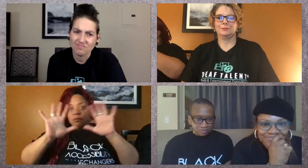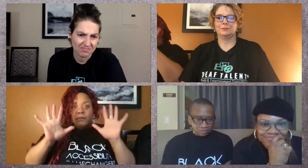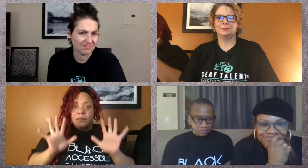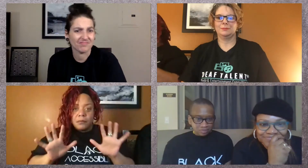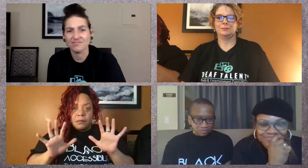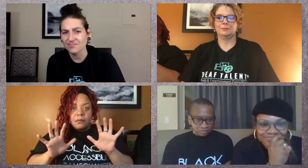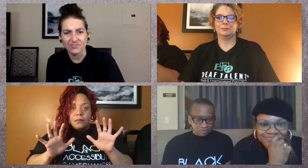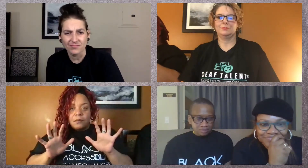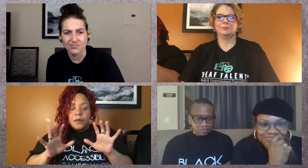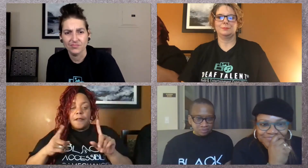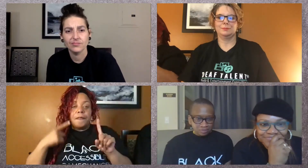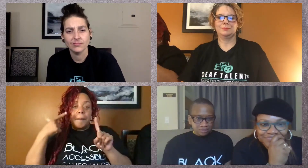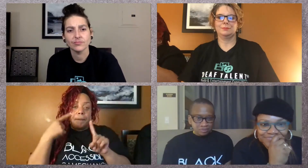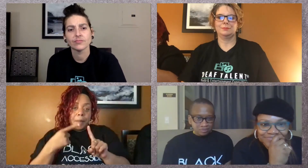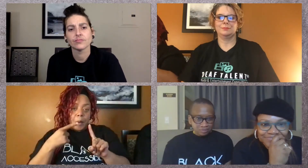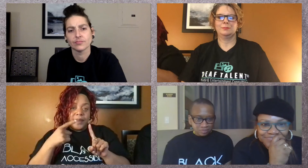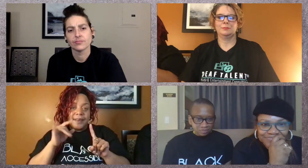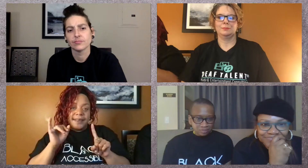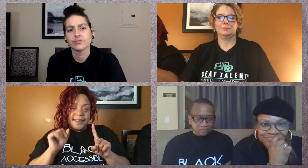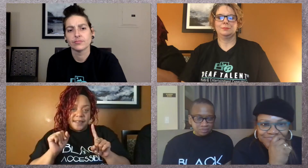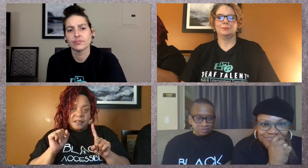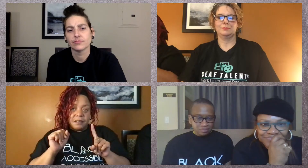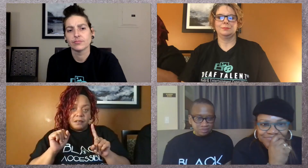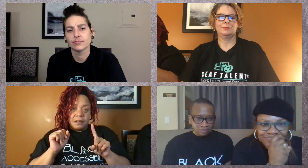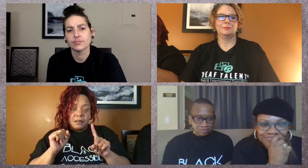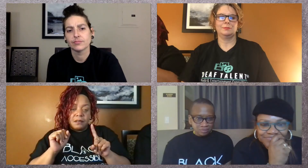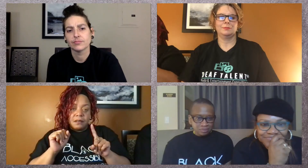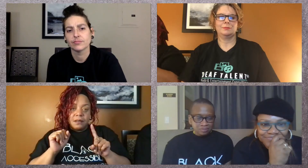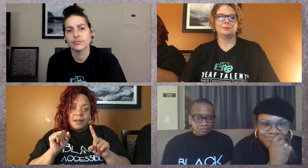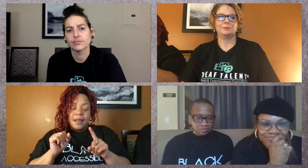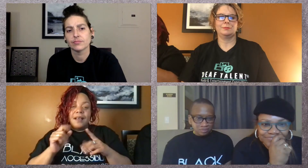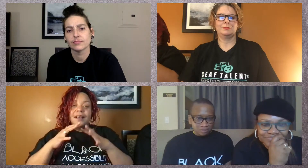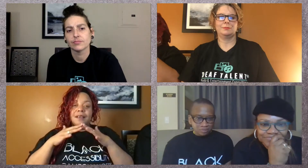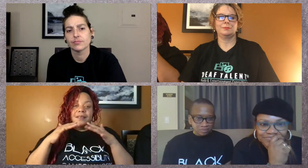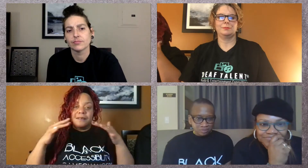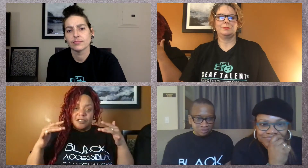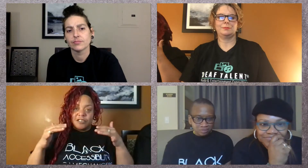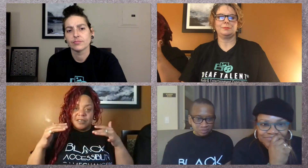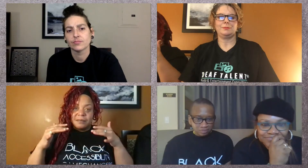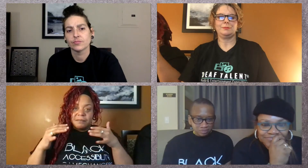Doesn't matter how much we get angry or what have you. The point is